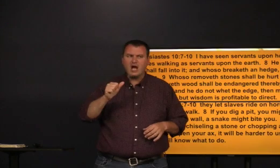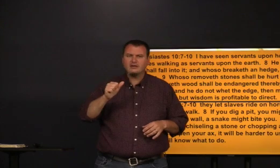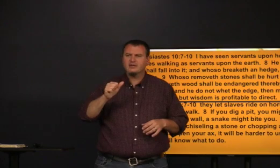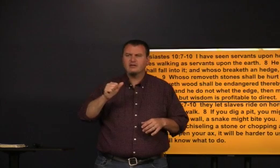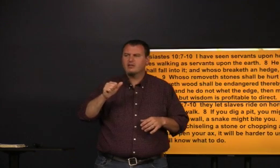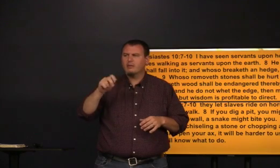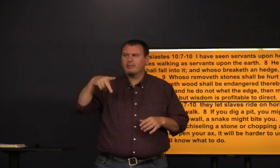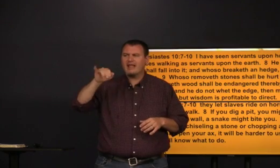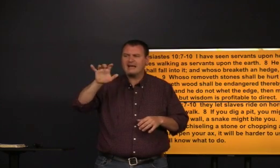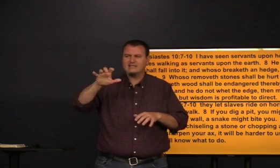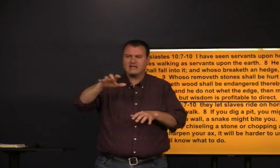not plastic.